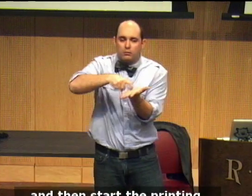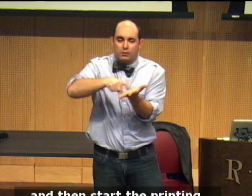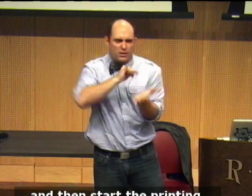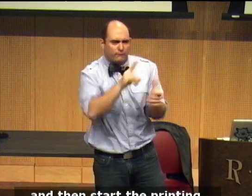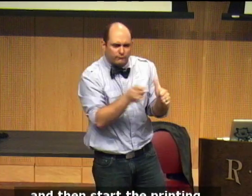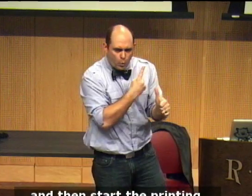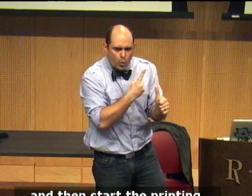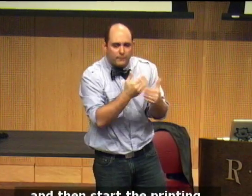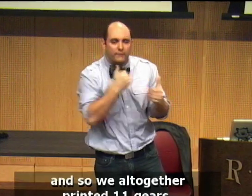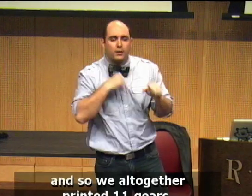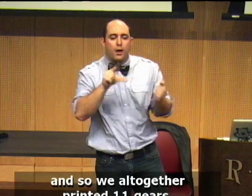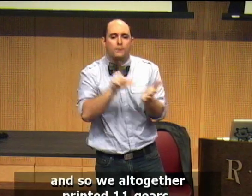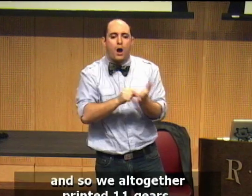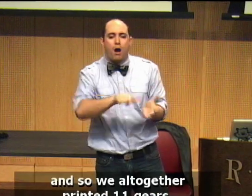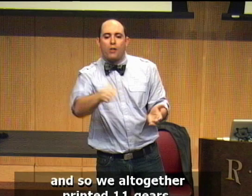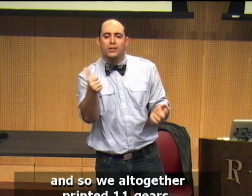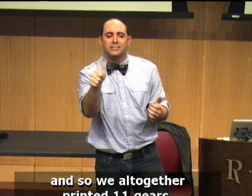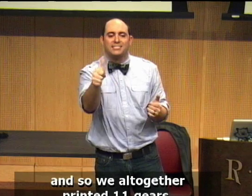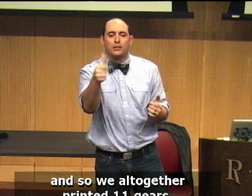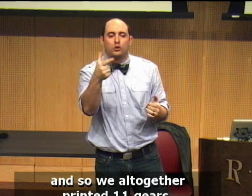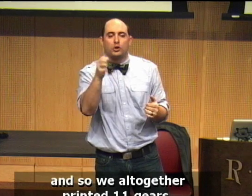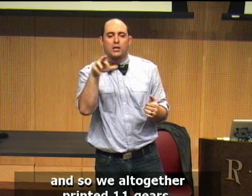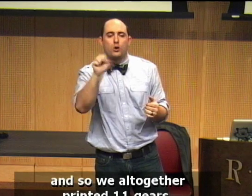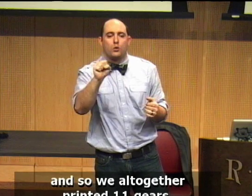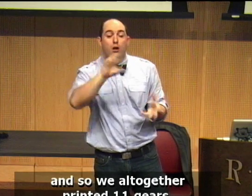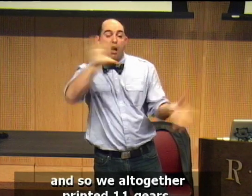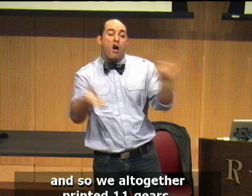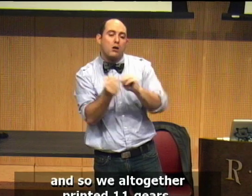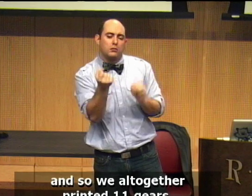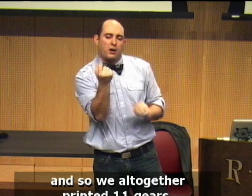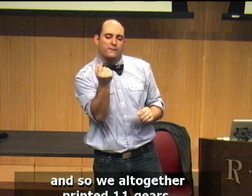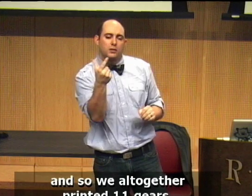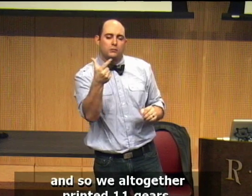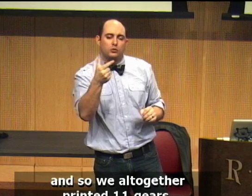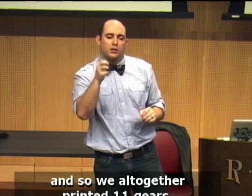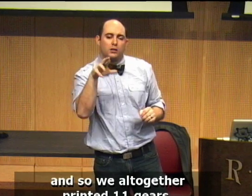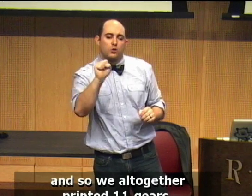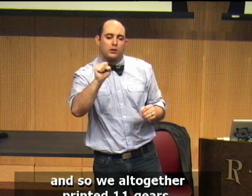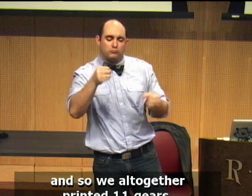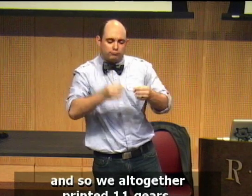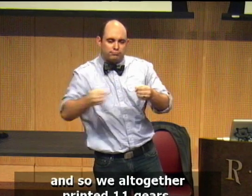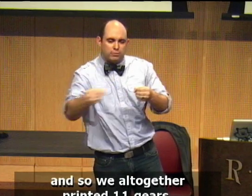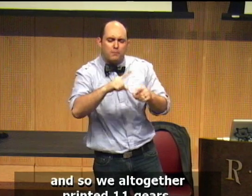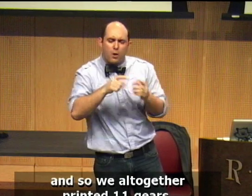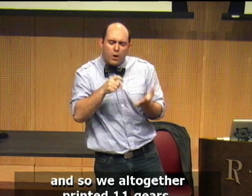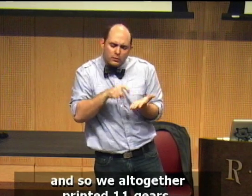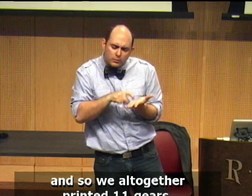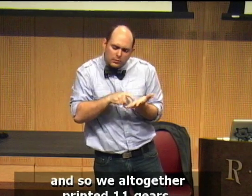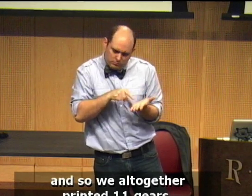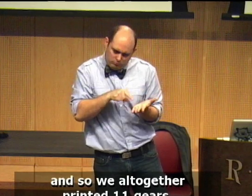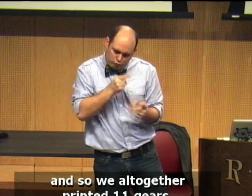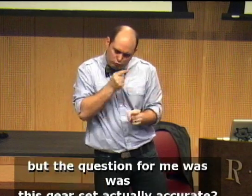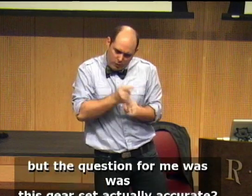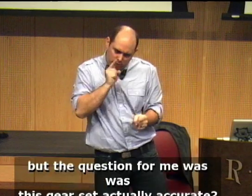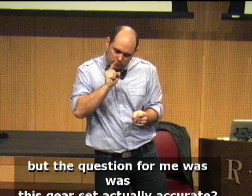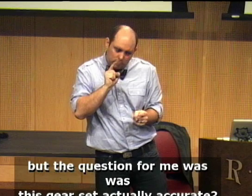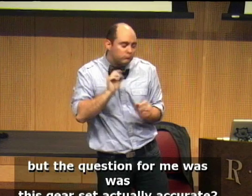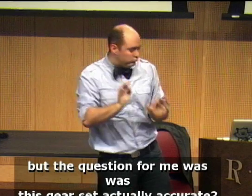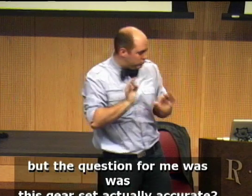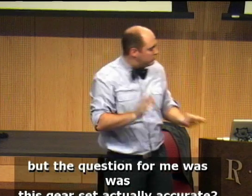the printing. And so we altogether printed 11 gears, but